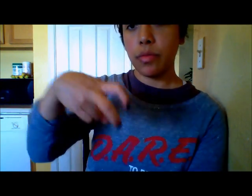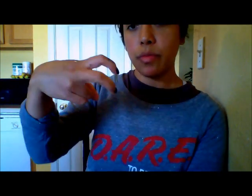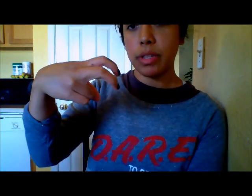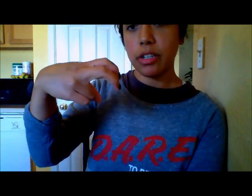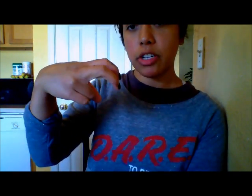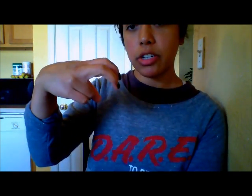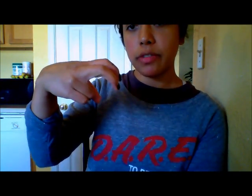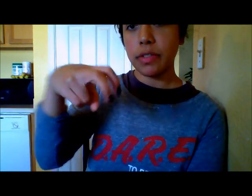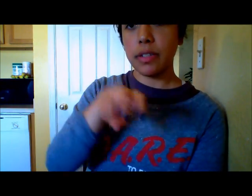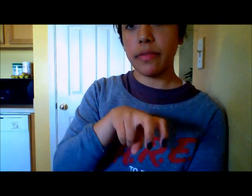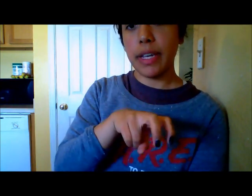With a curved V.